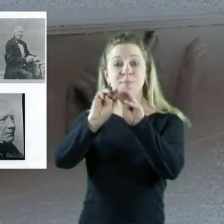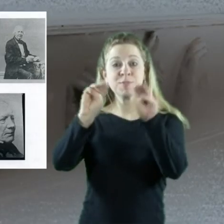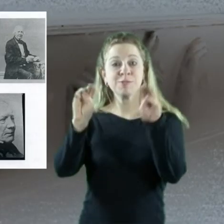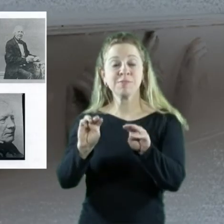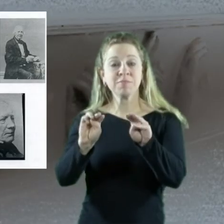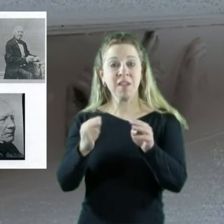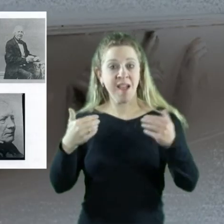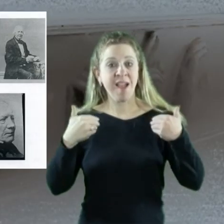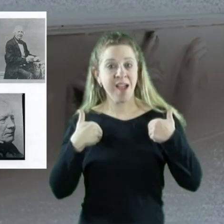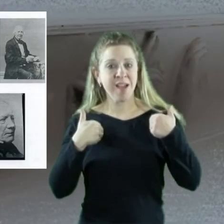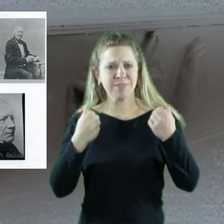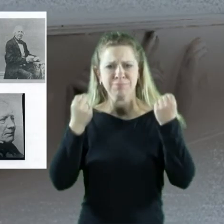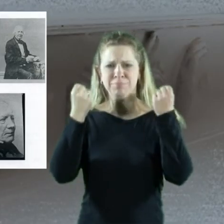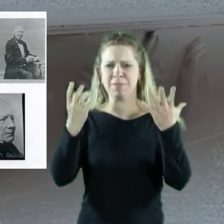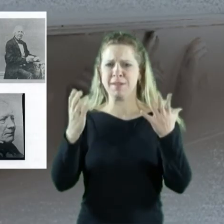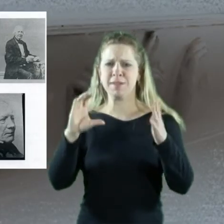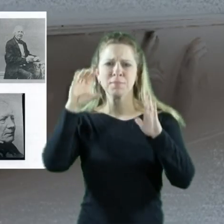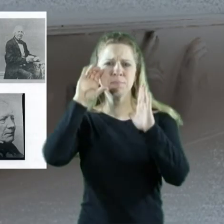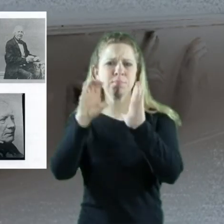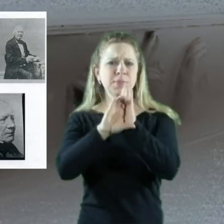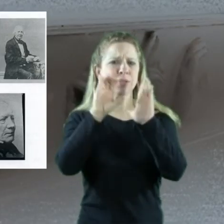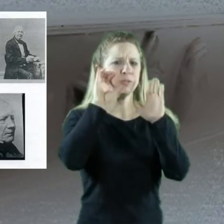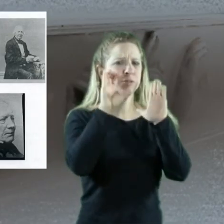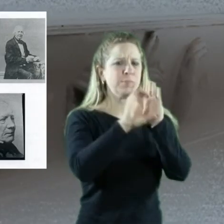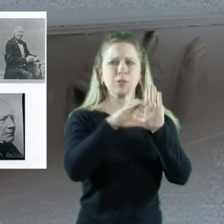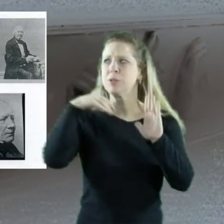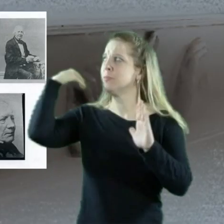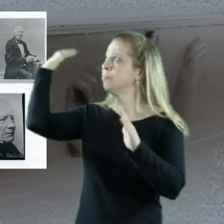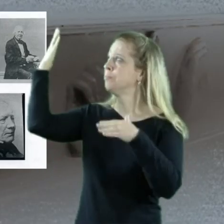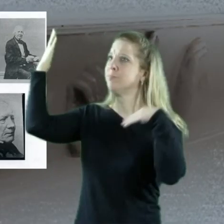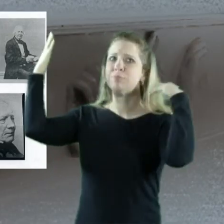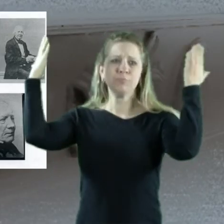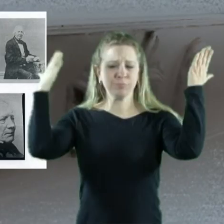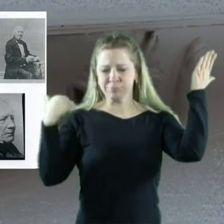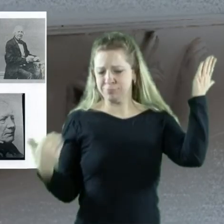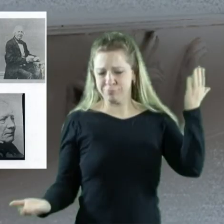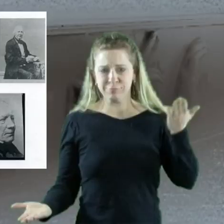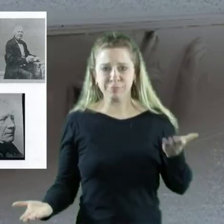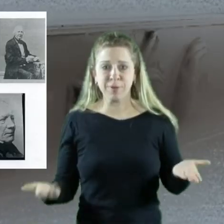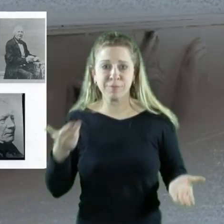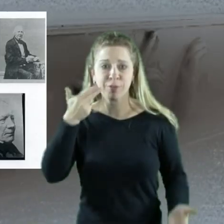The many faces of Laurent Claire in ASD's museum.